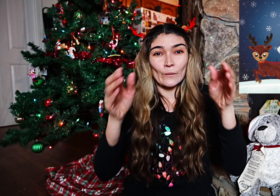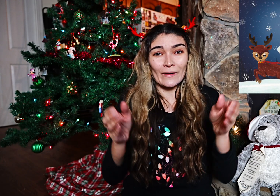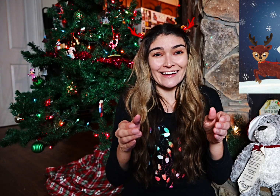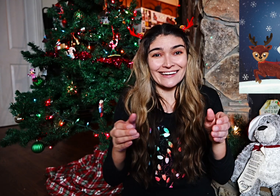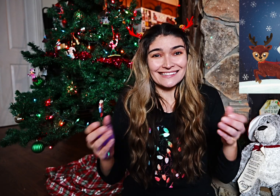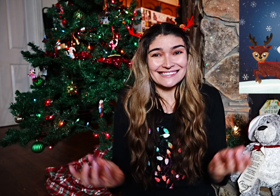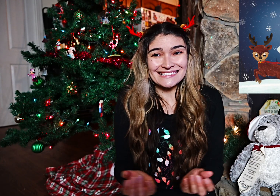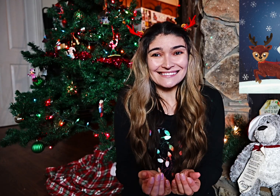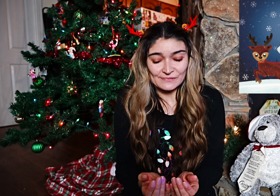1, 2.